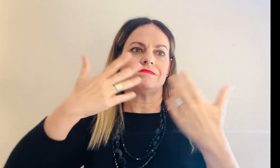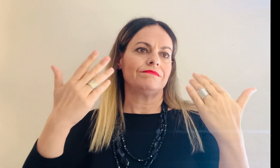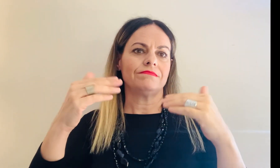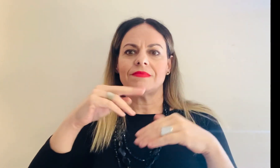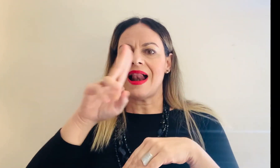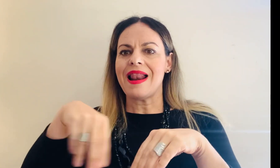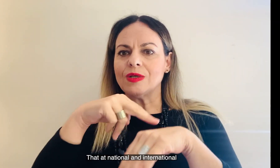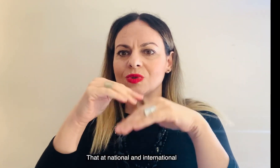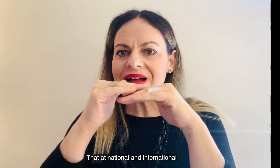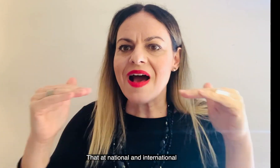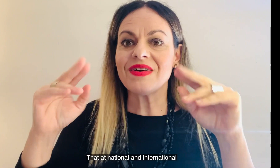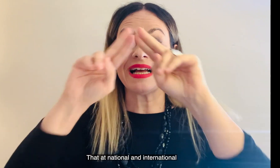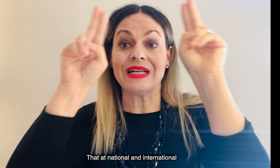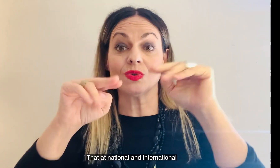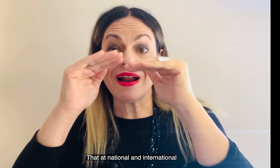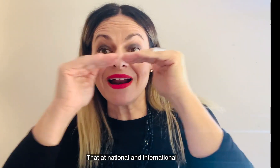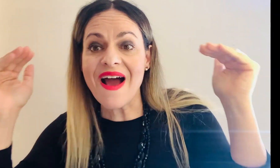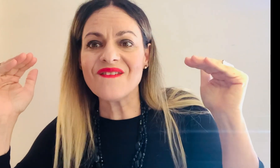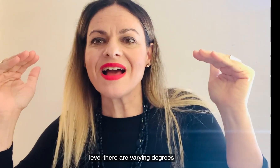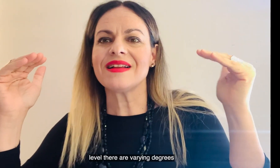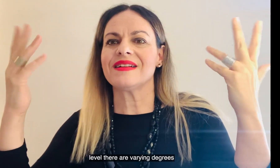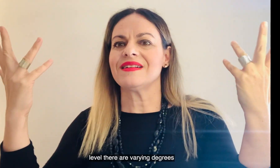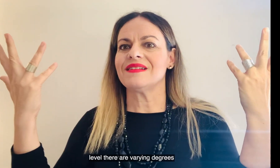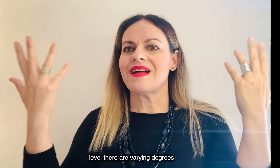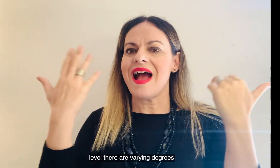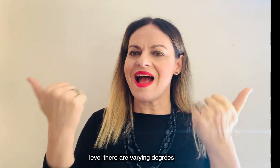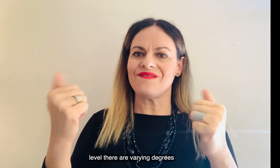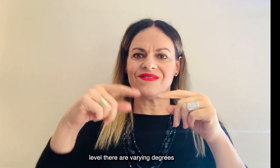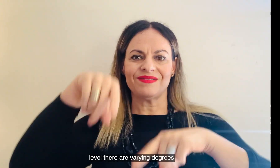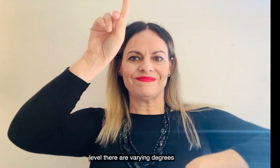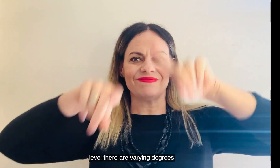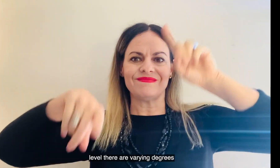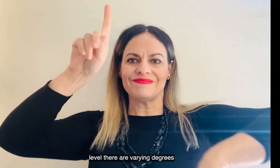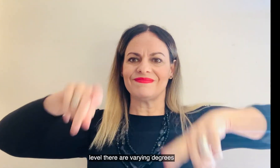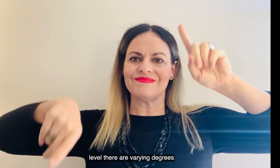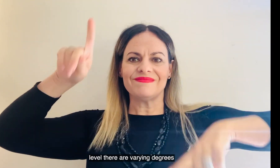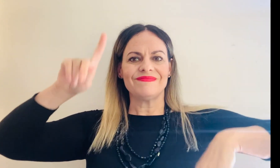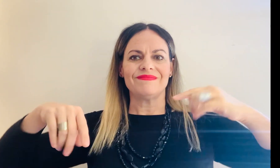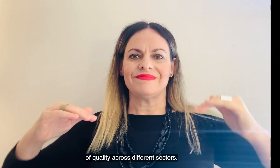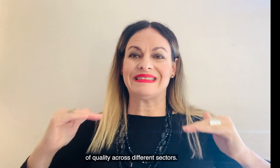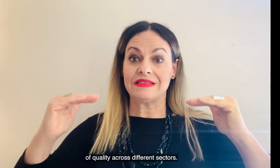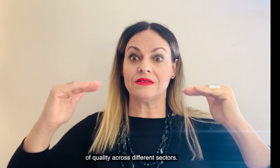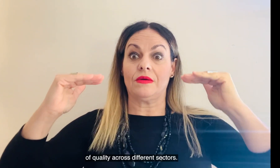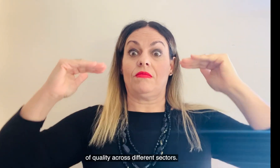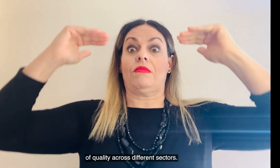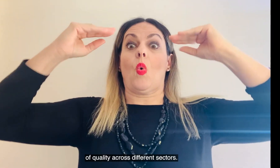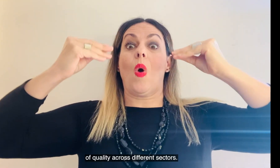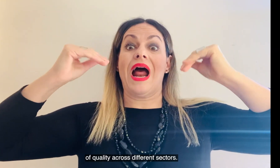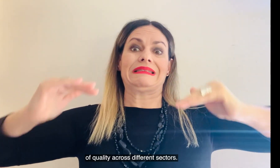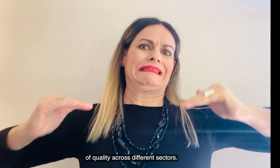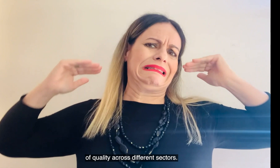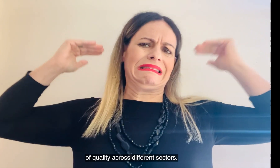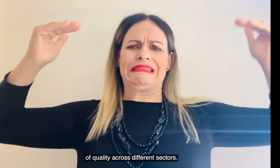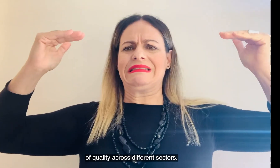things. At the national and international level, there are varying degrees of quality across different sectors.